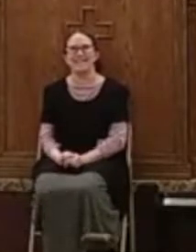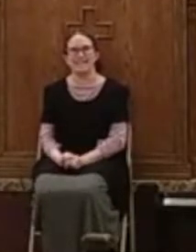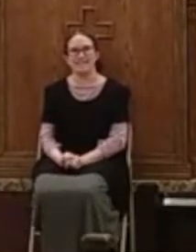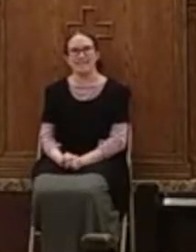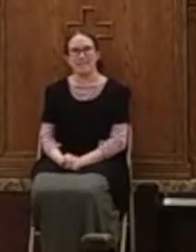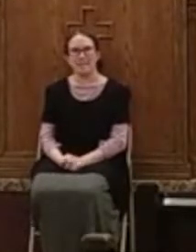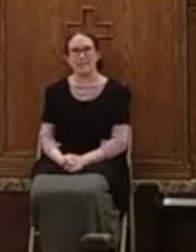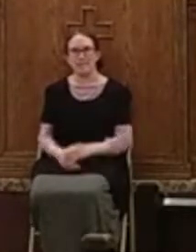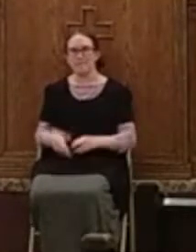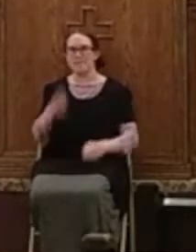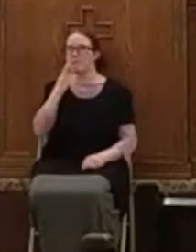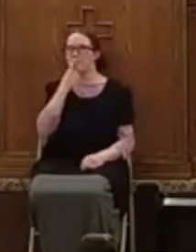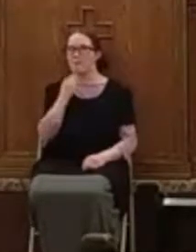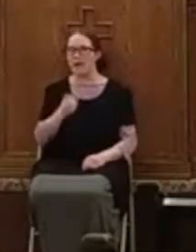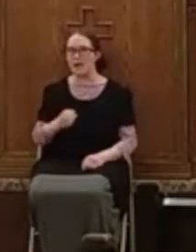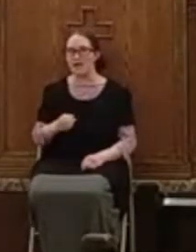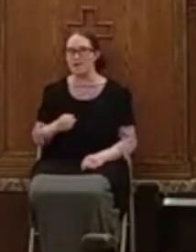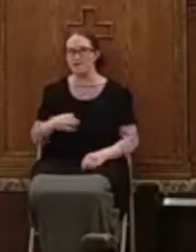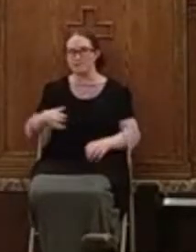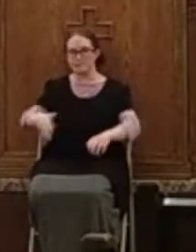Put me in a red jumpsuit.